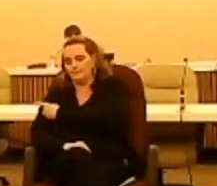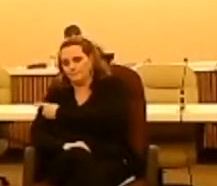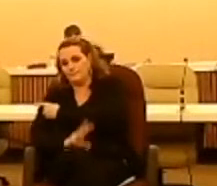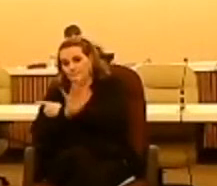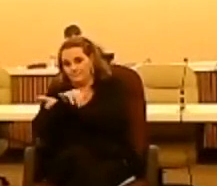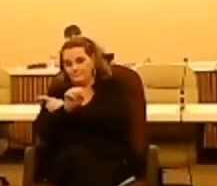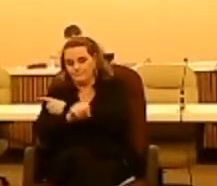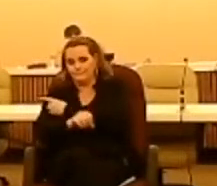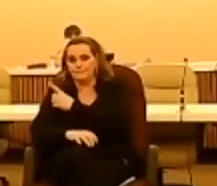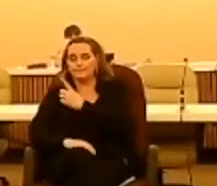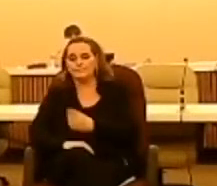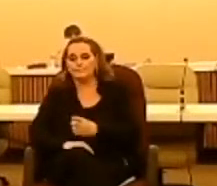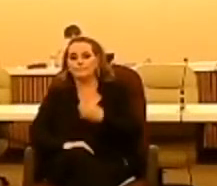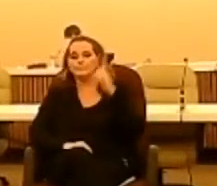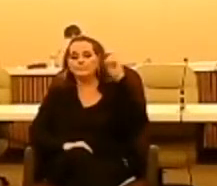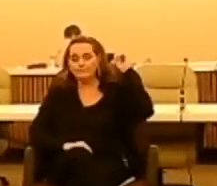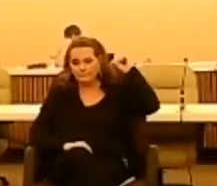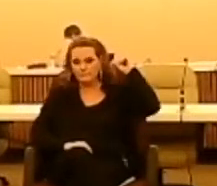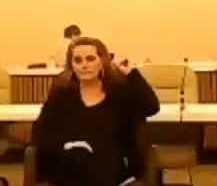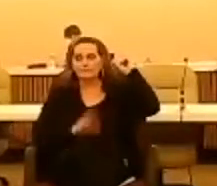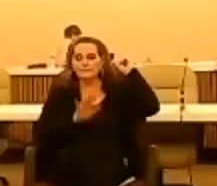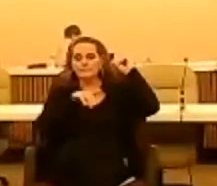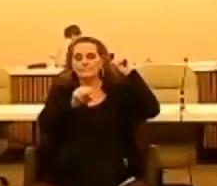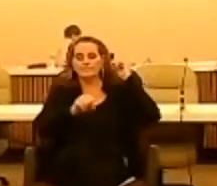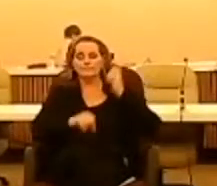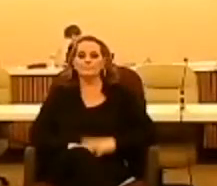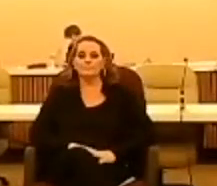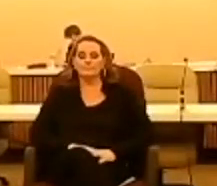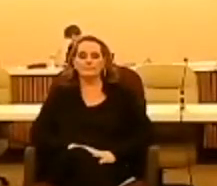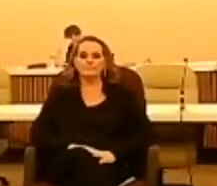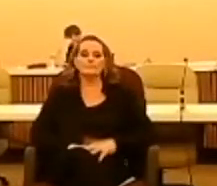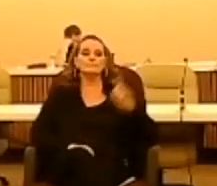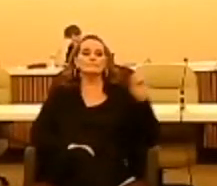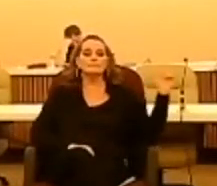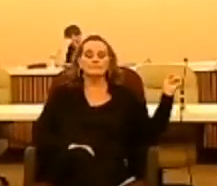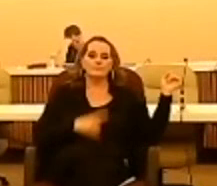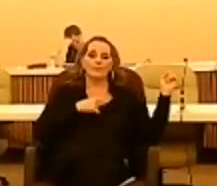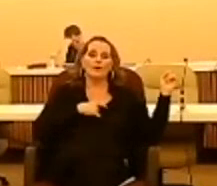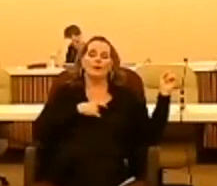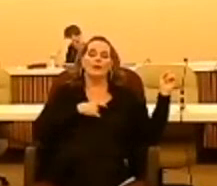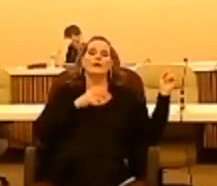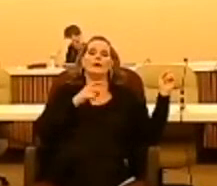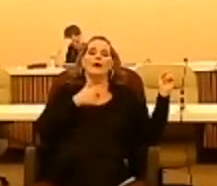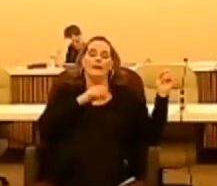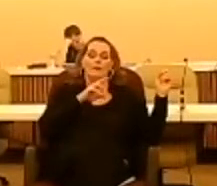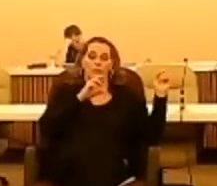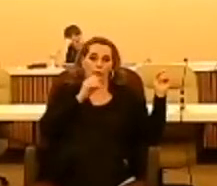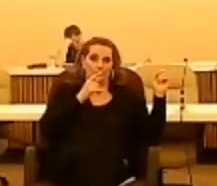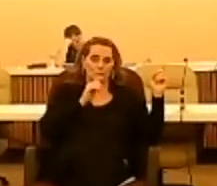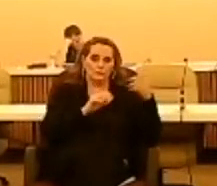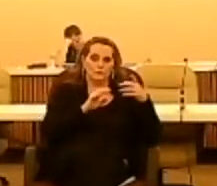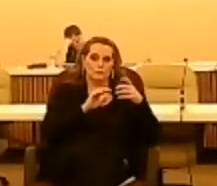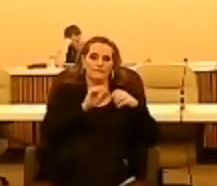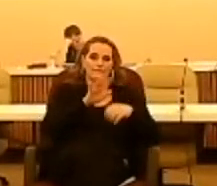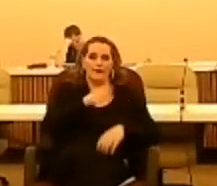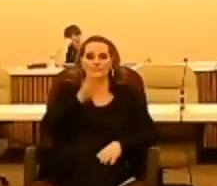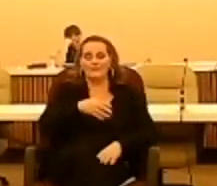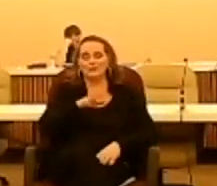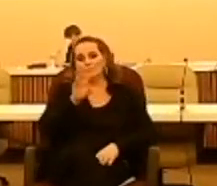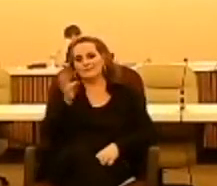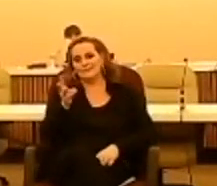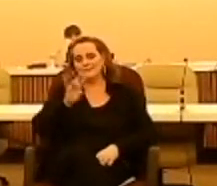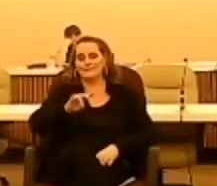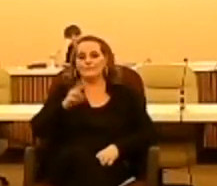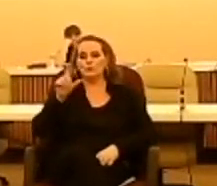Bolsner, Aye. Supervisor Schultz. Aye. Mr. Supervisor and fellow board members, I have Resolution